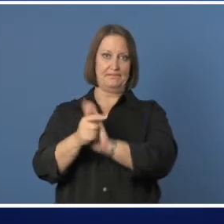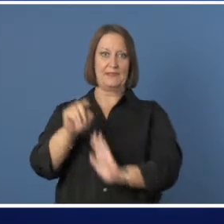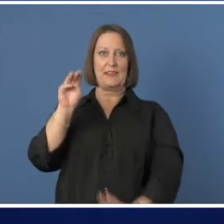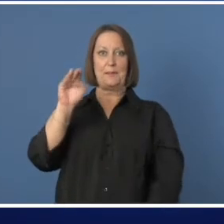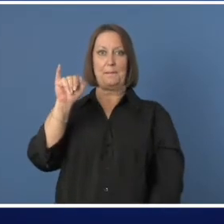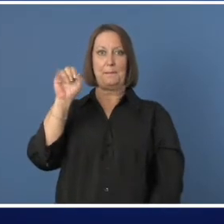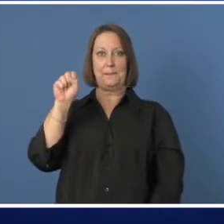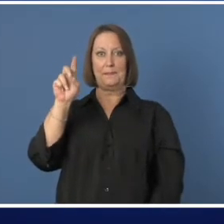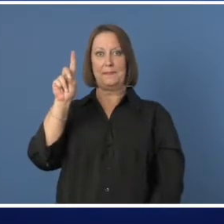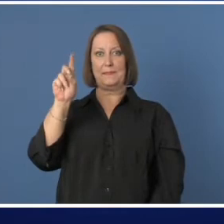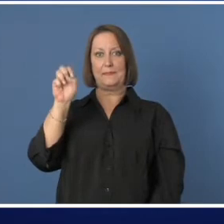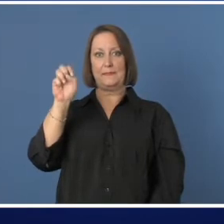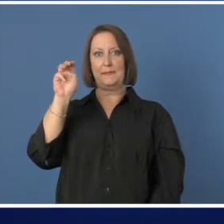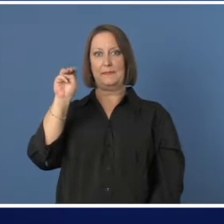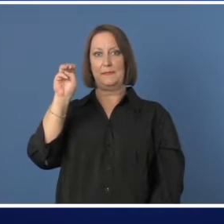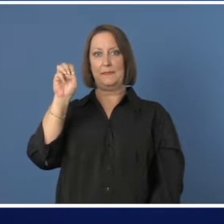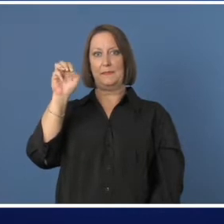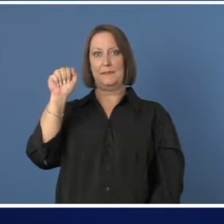misdemeanor.